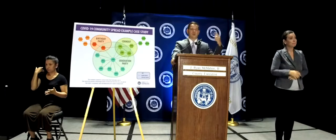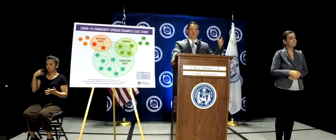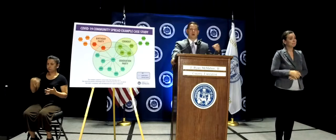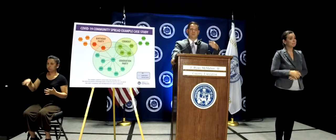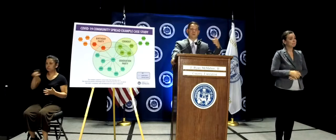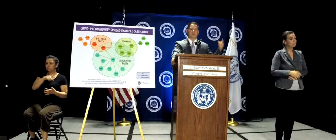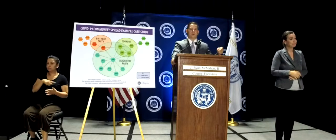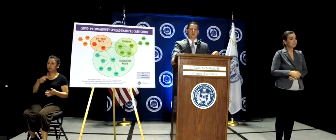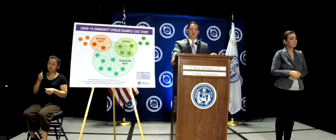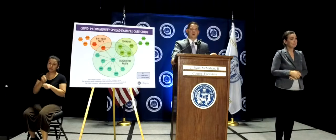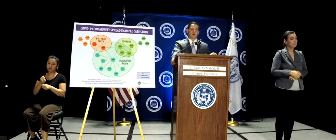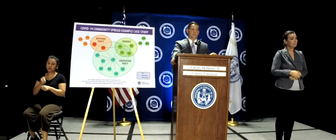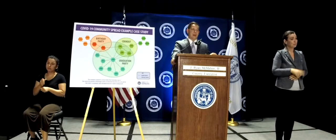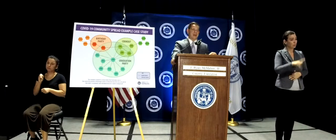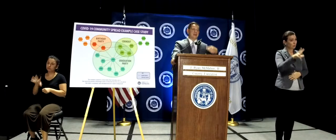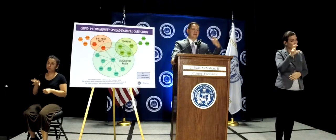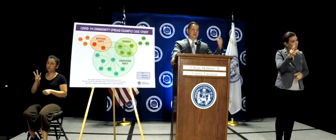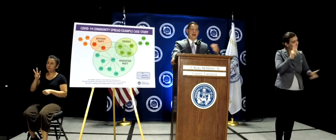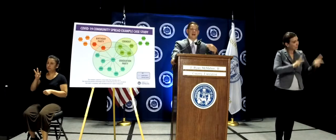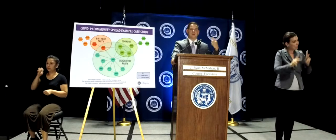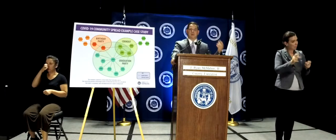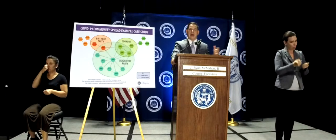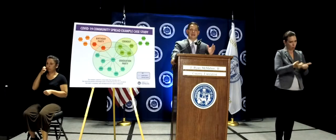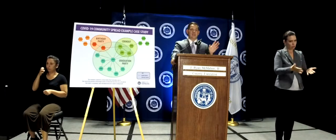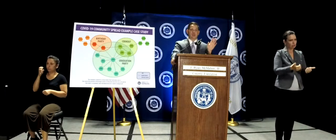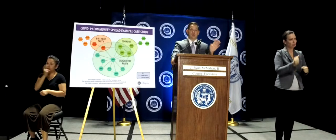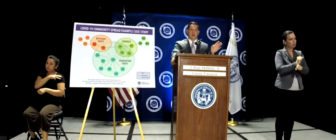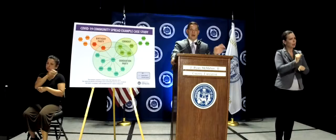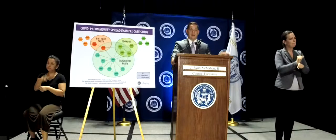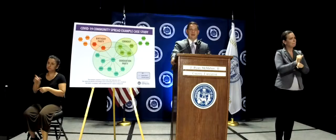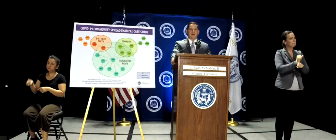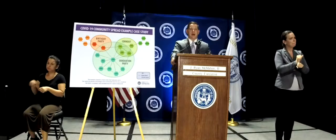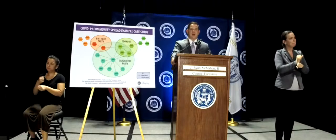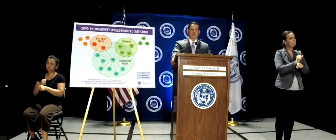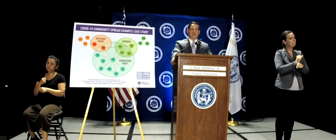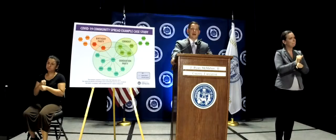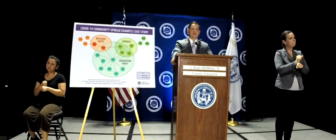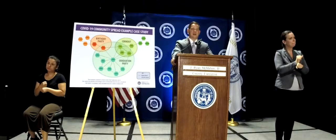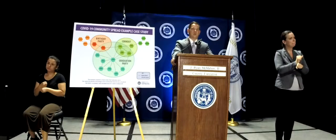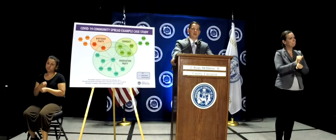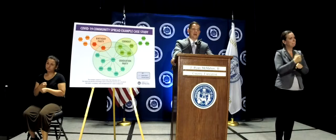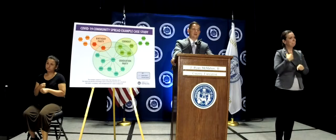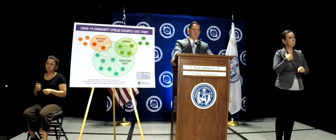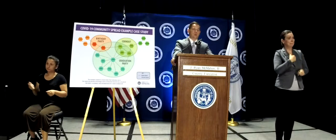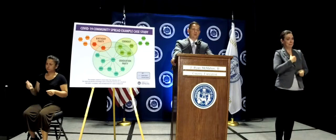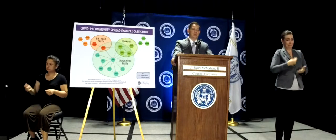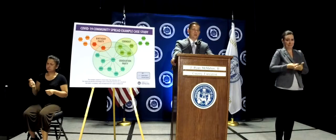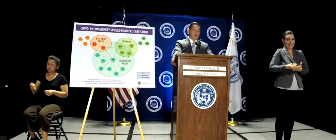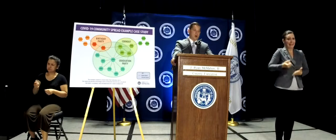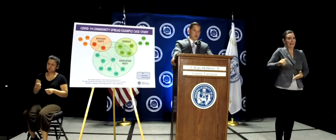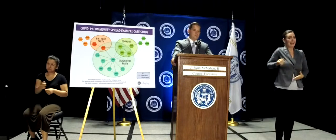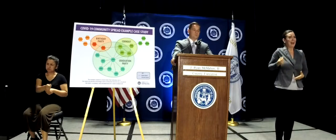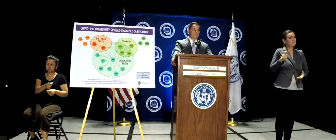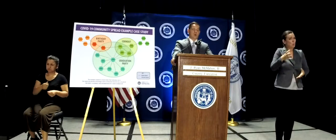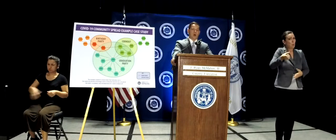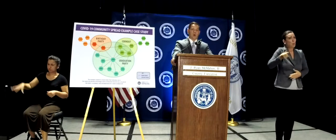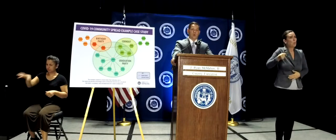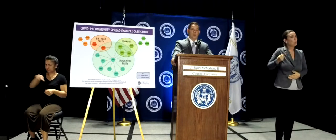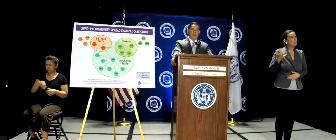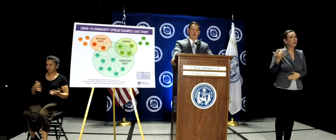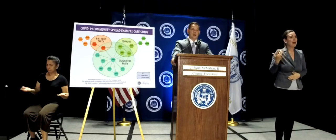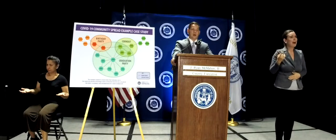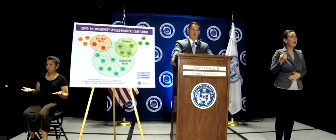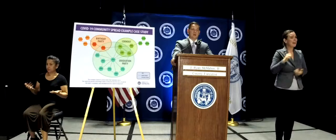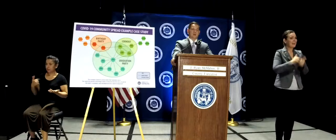would be 300 people who are paying into the economy. But I didn't do that. I realized that we had to really cut our